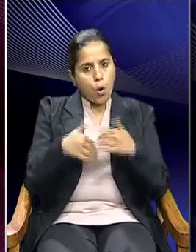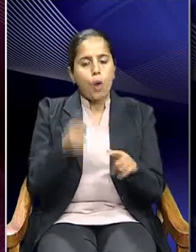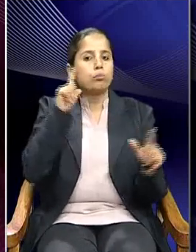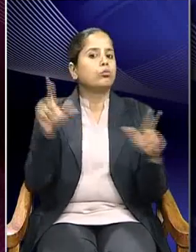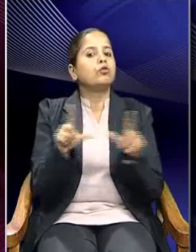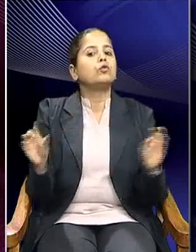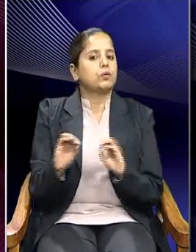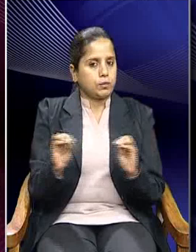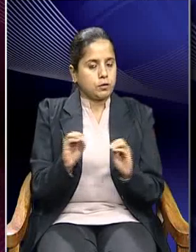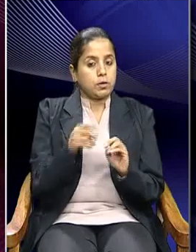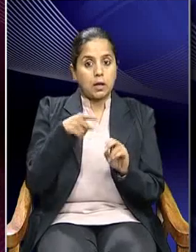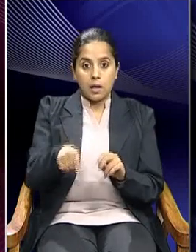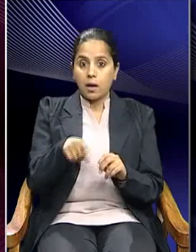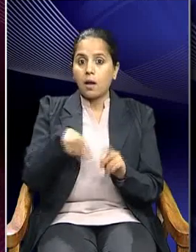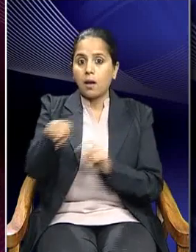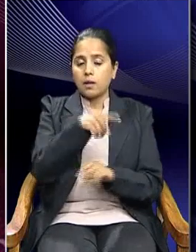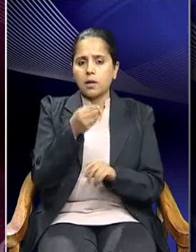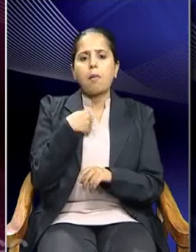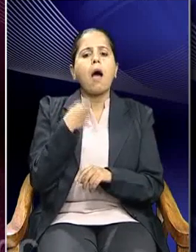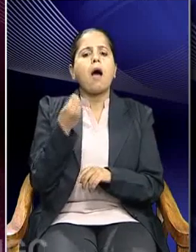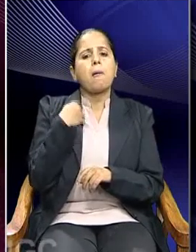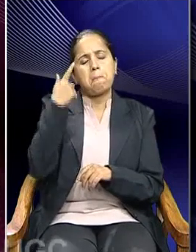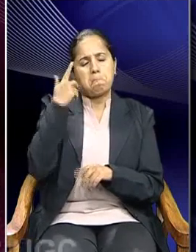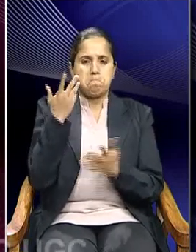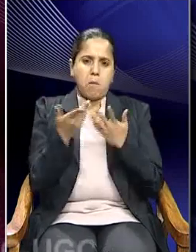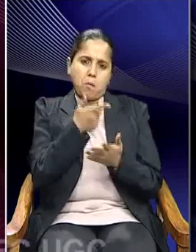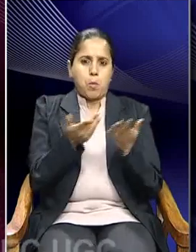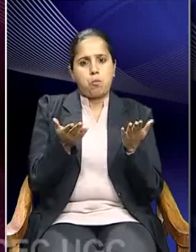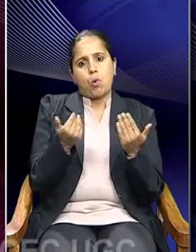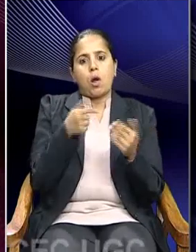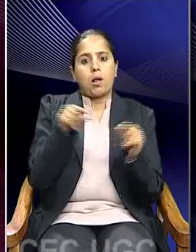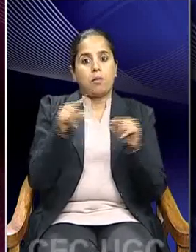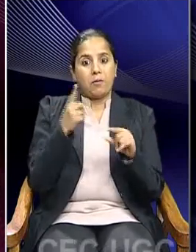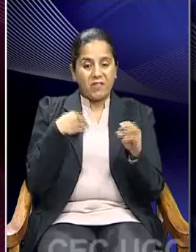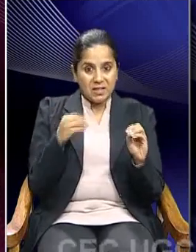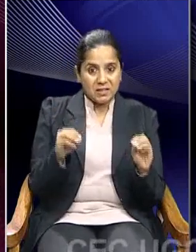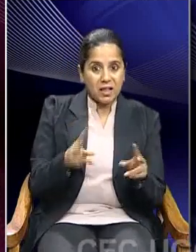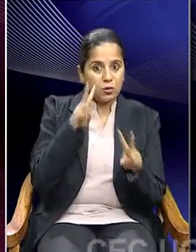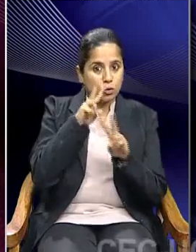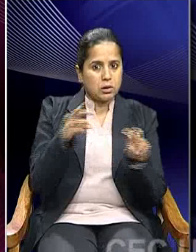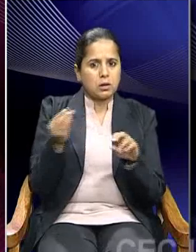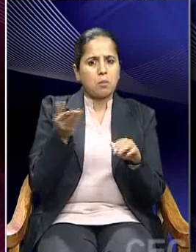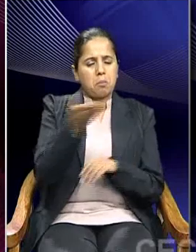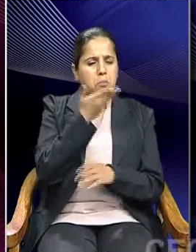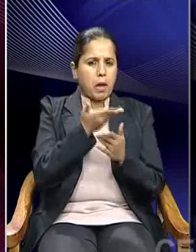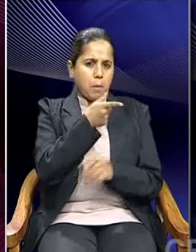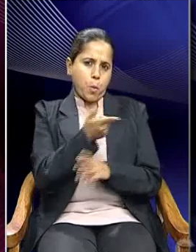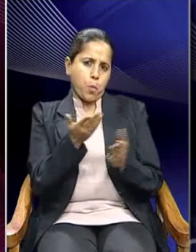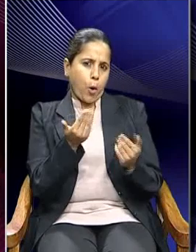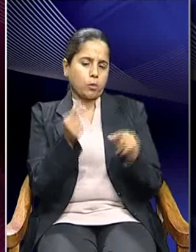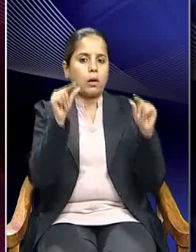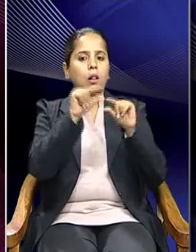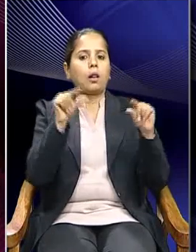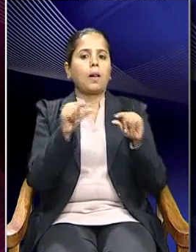proved. These are certain assumptions before you start your research, certain taken